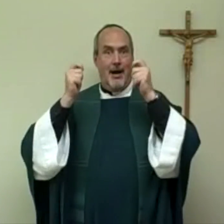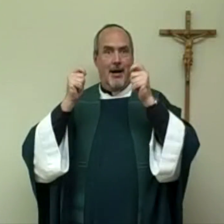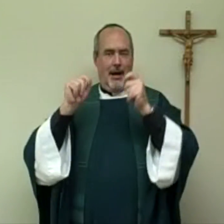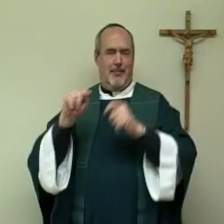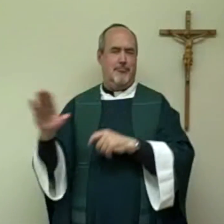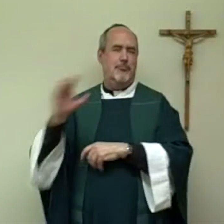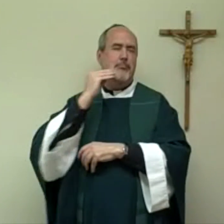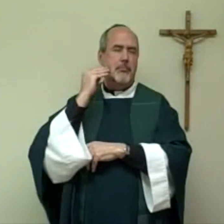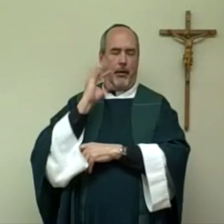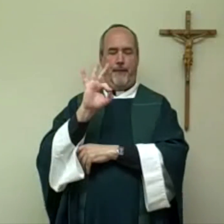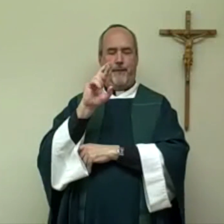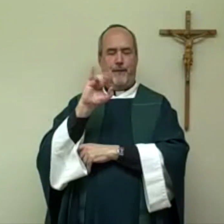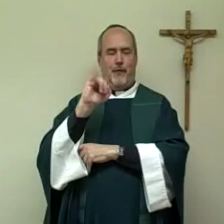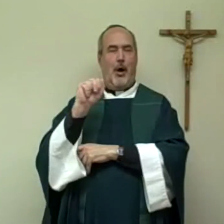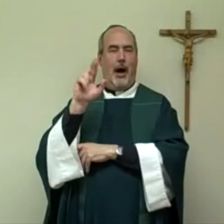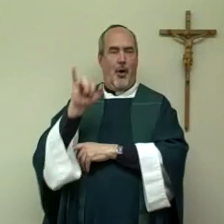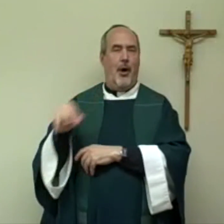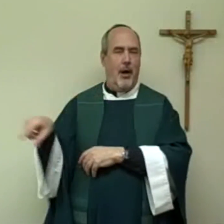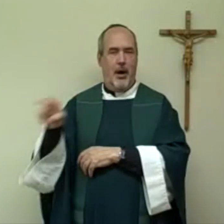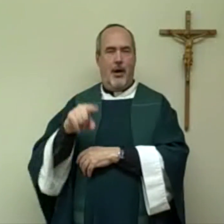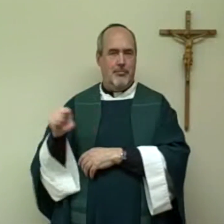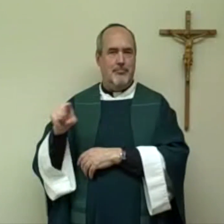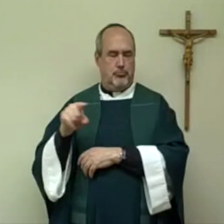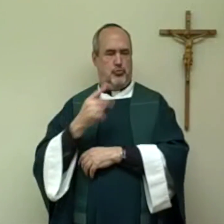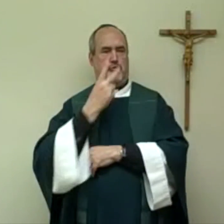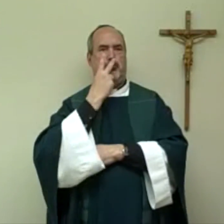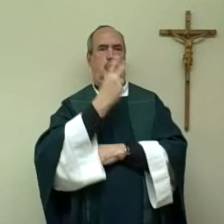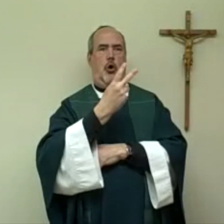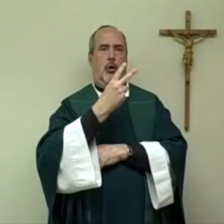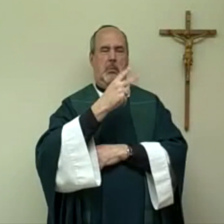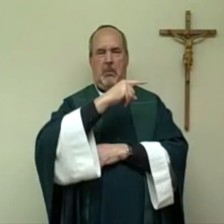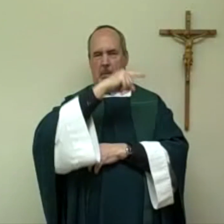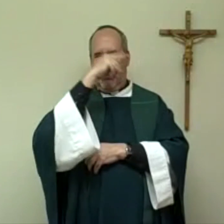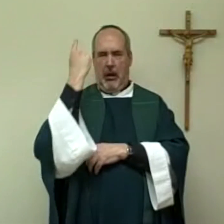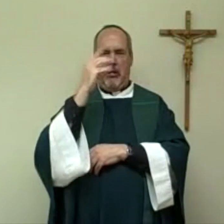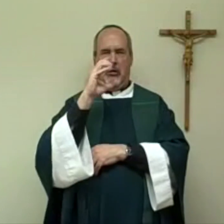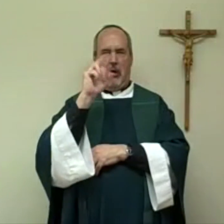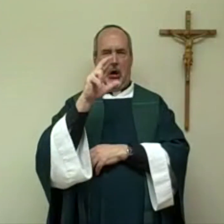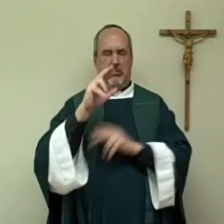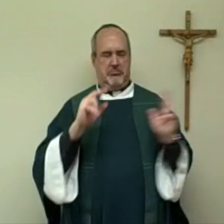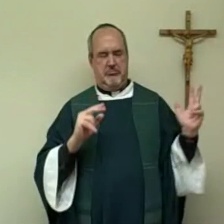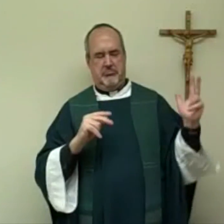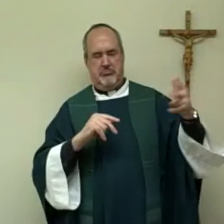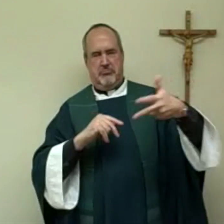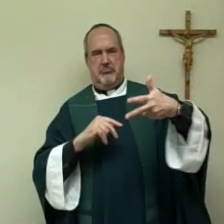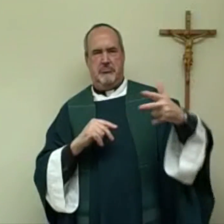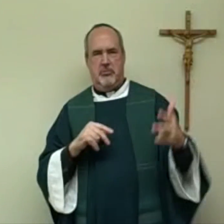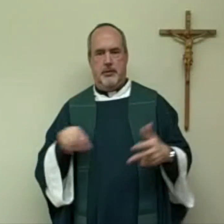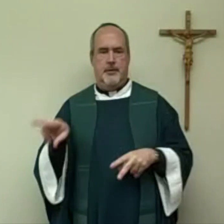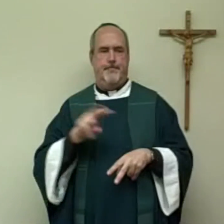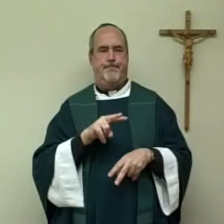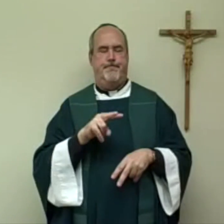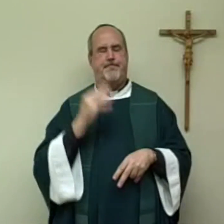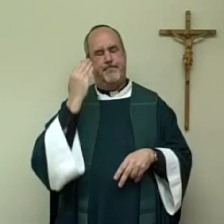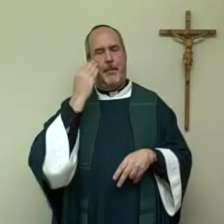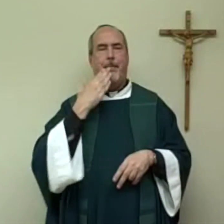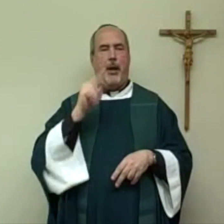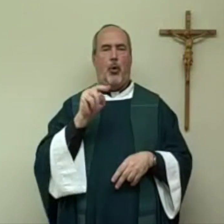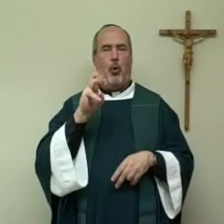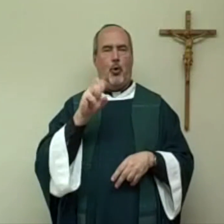One morning, a Franciscan who happened to be in the friary at home saw a black car pull up out